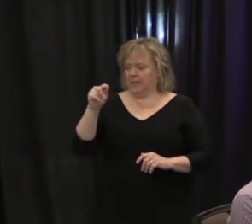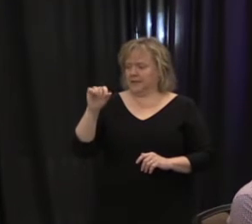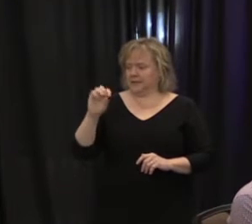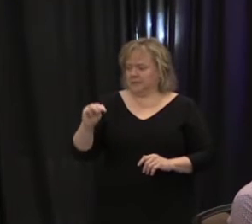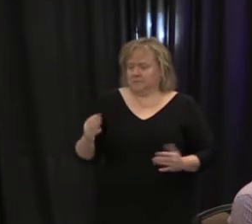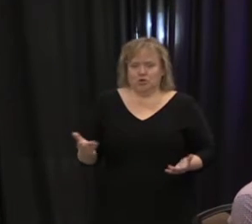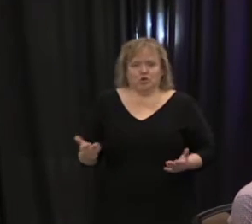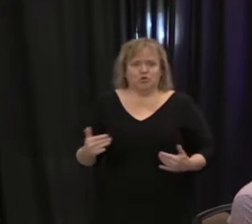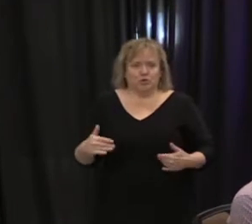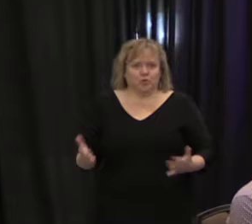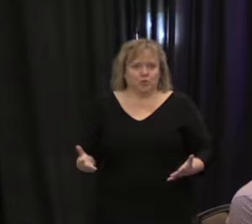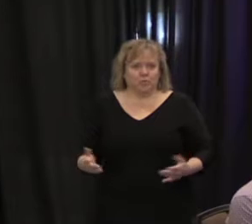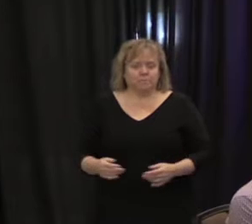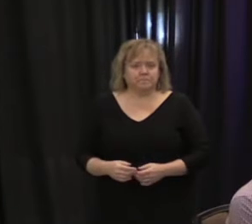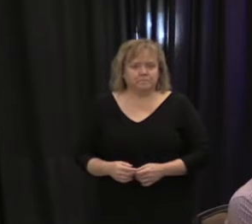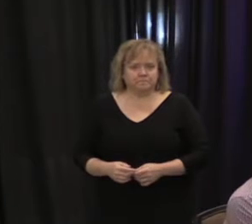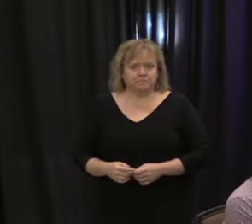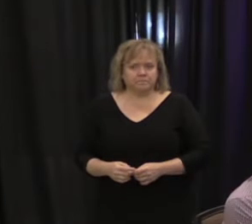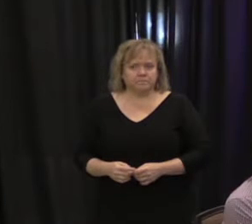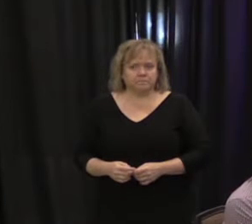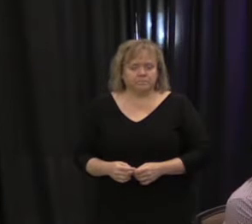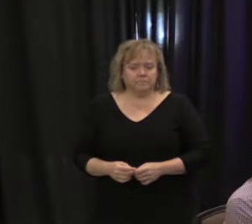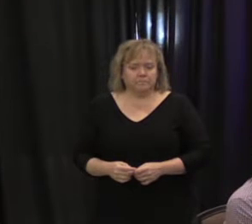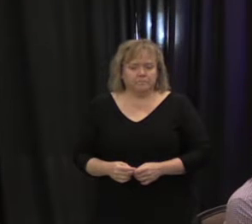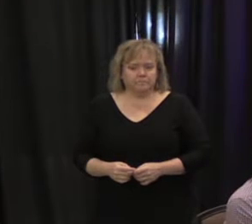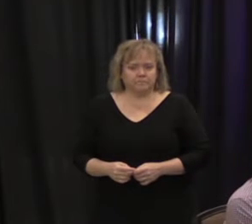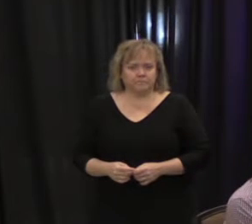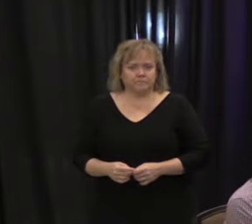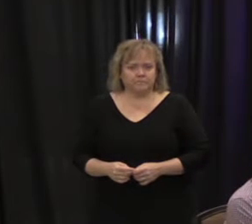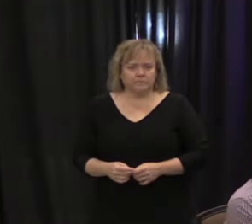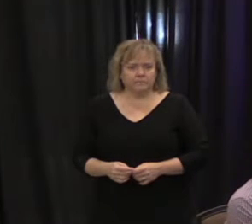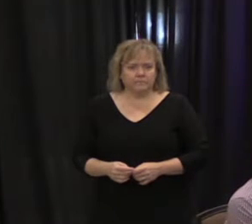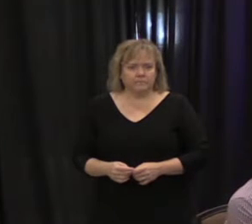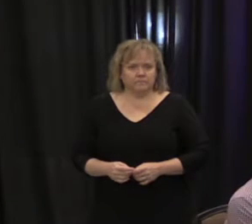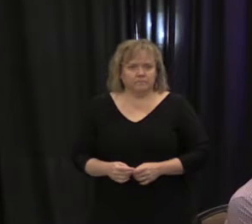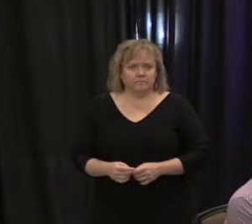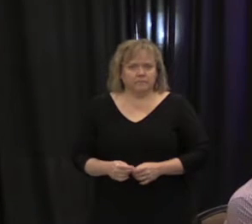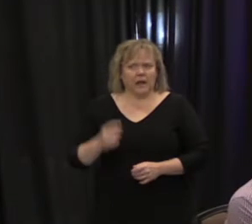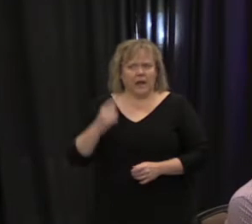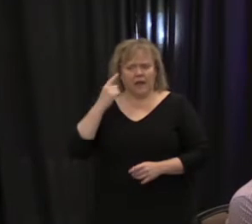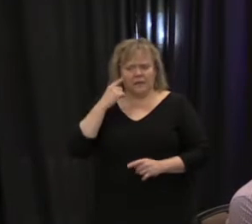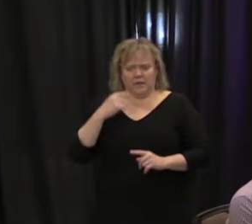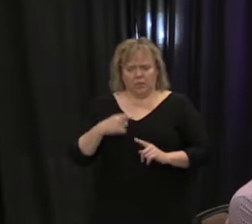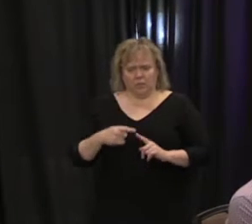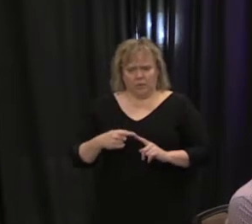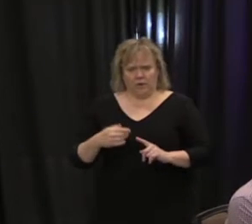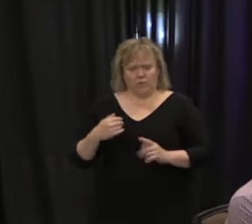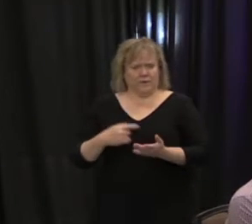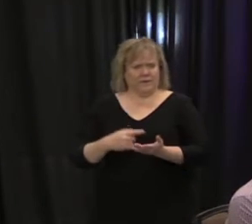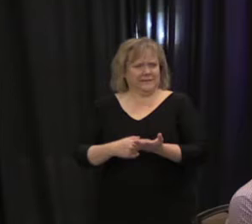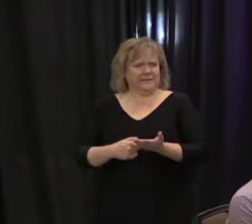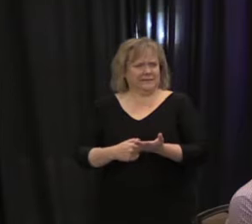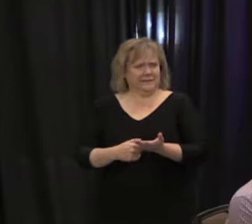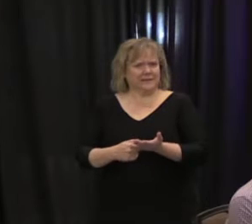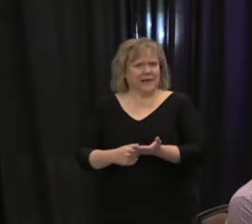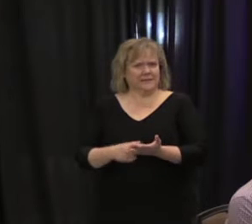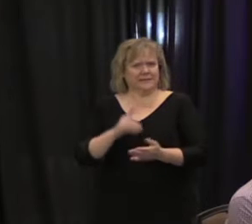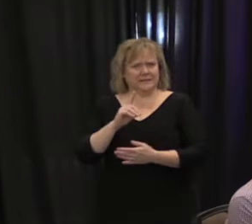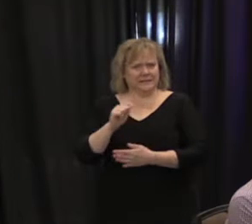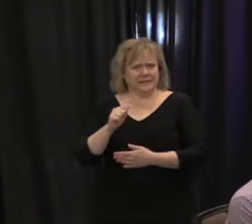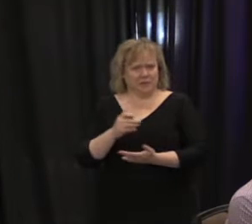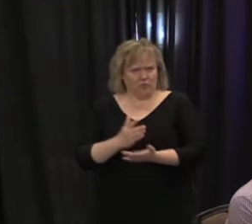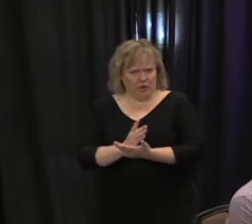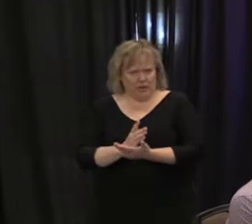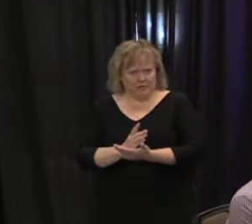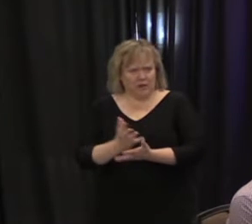that in a discussion of disability rights, what I want to make sure we're doing is contributing in ways that feel useful from our position, and